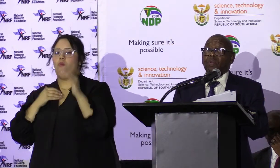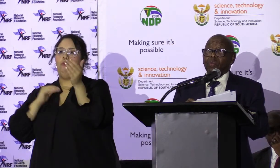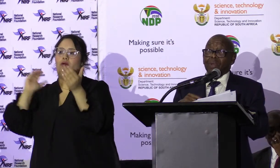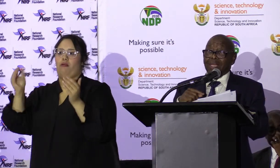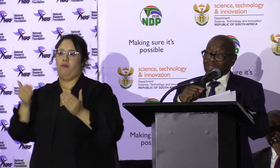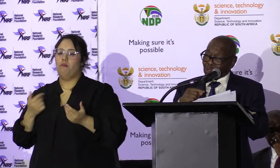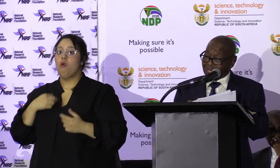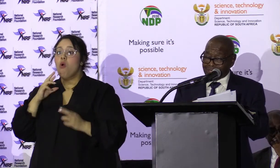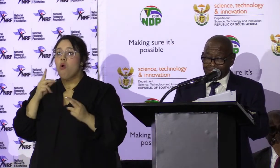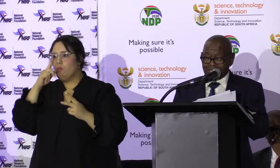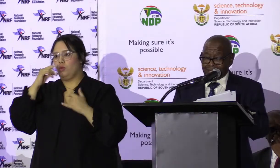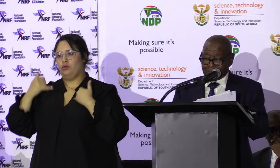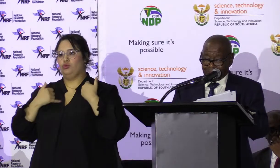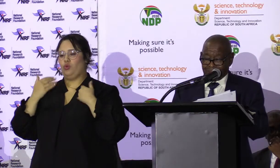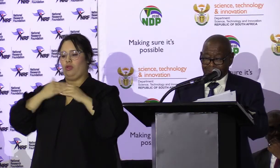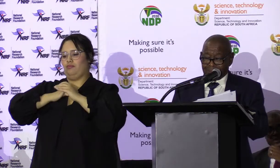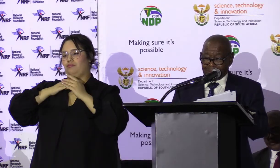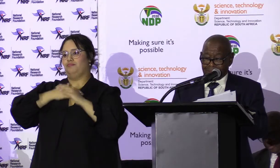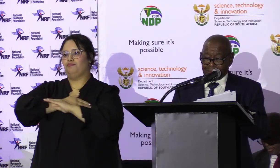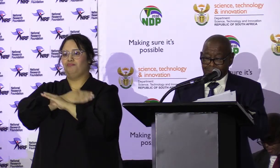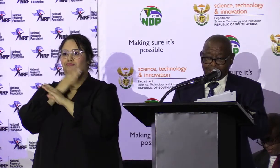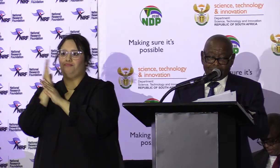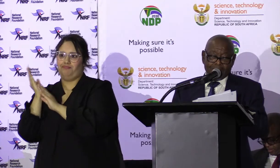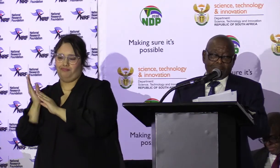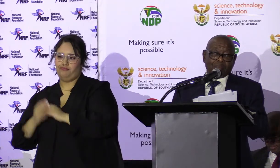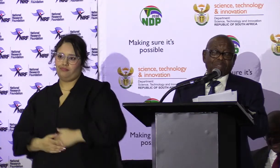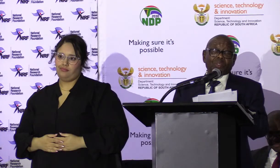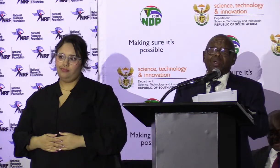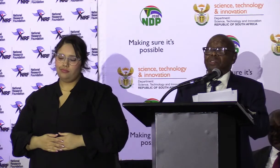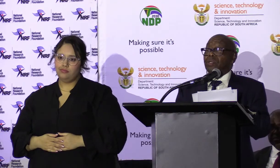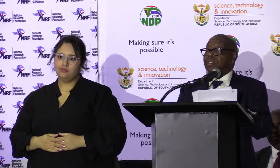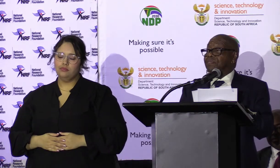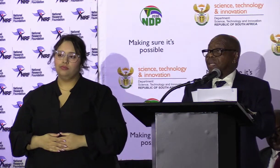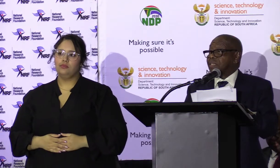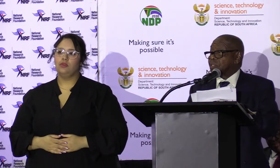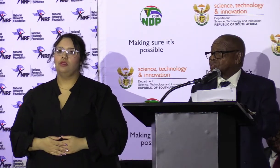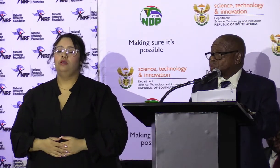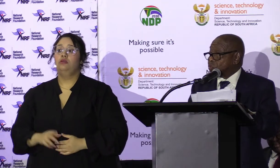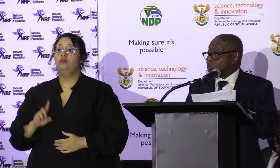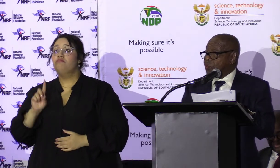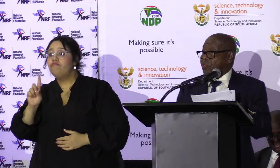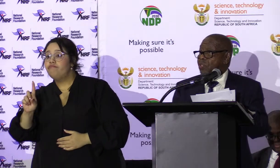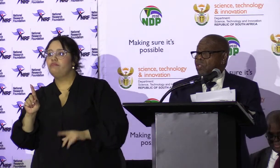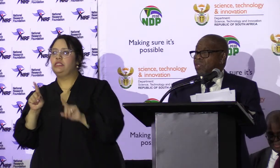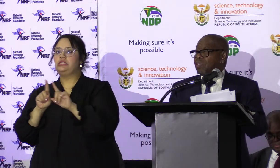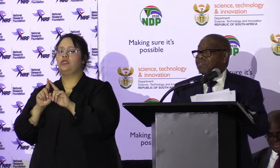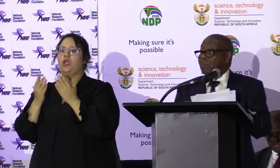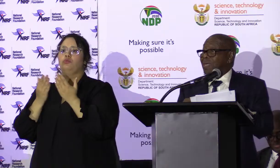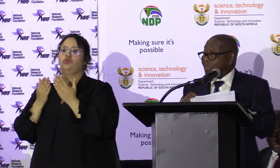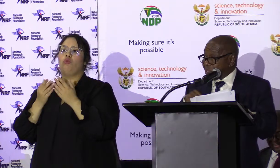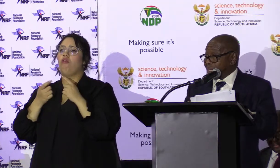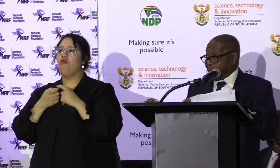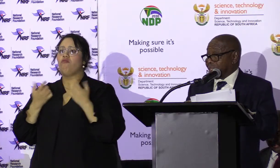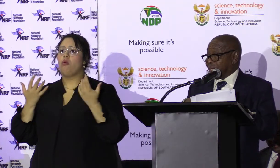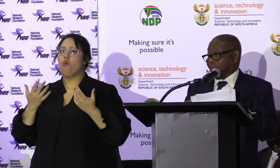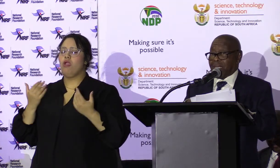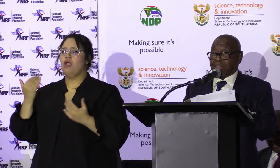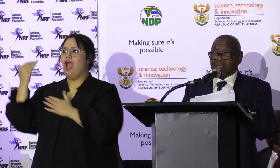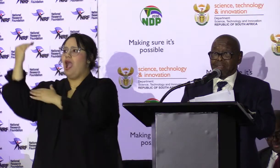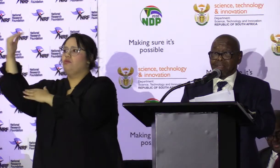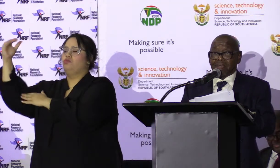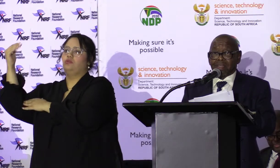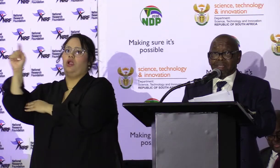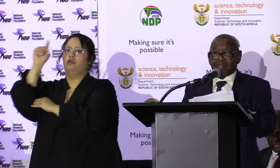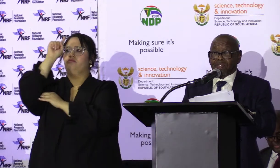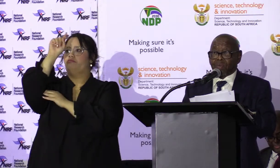hope you are enjoying the day. But we also invited schools from outside